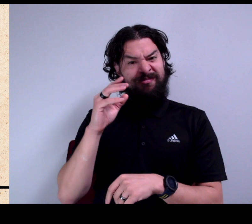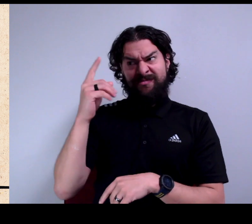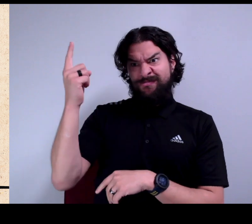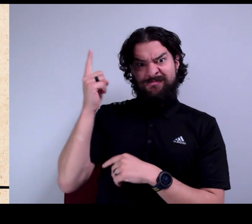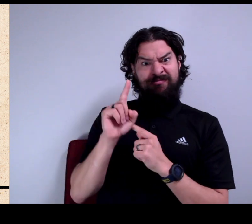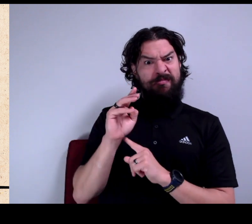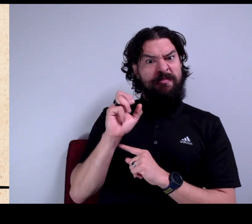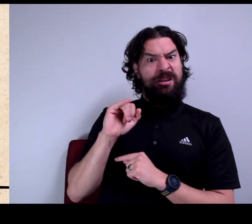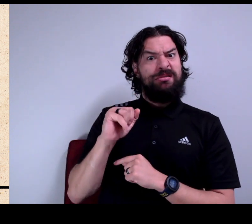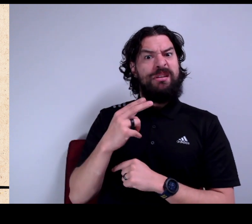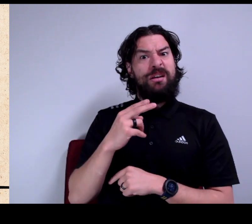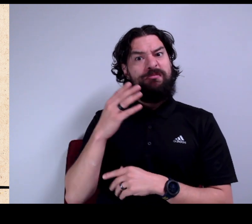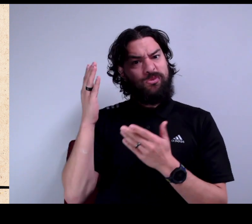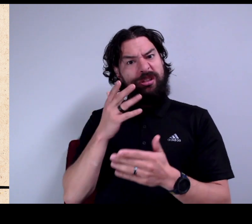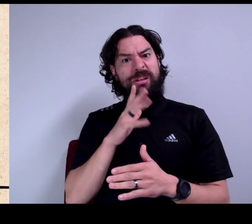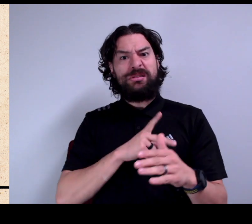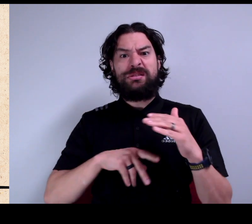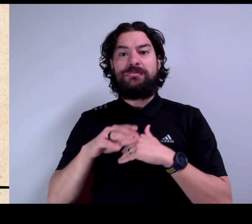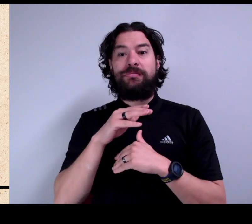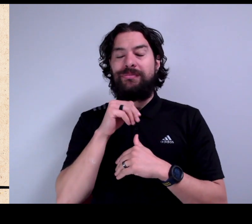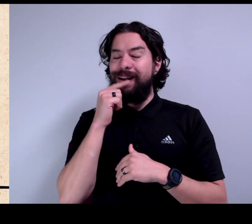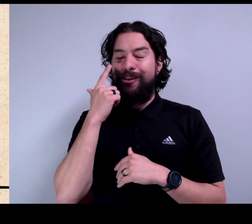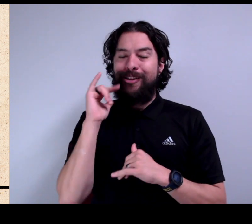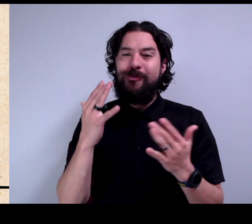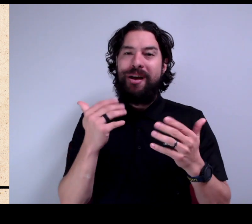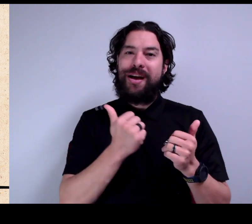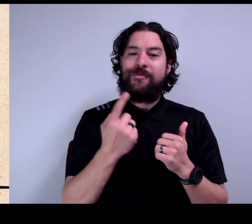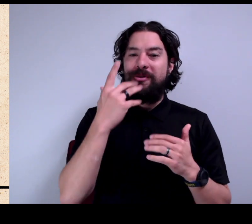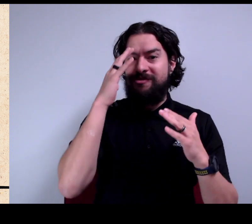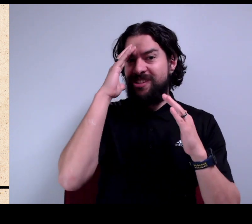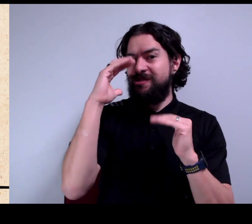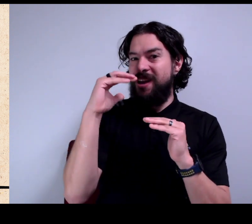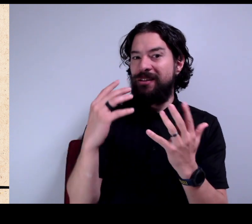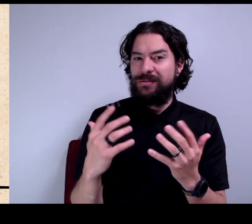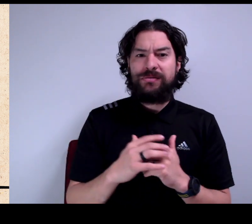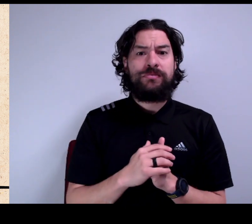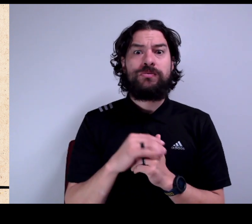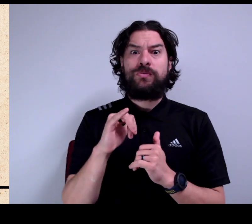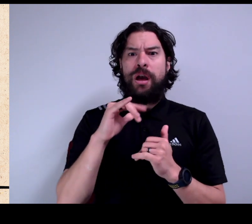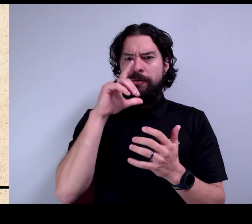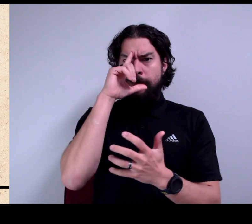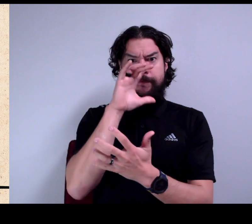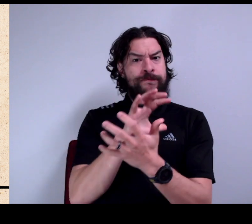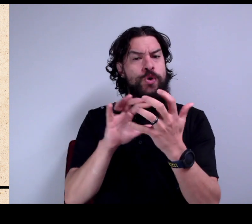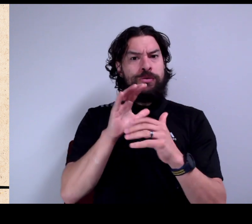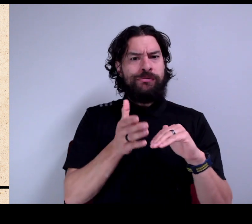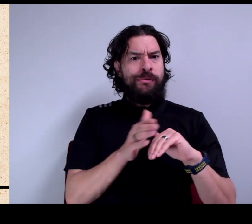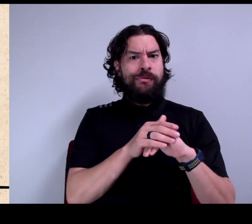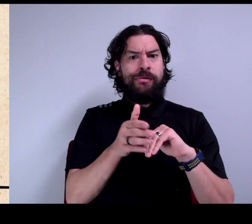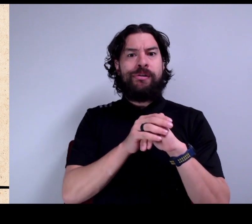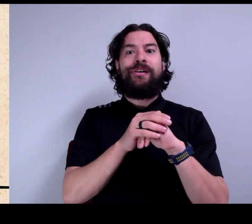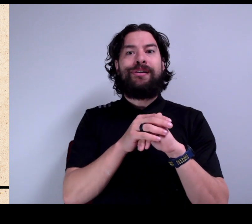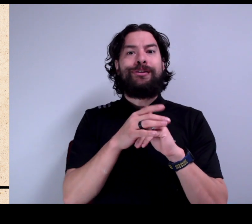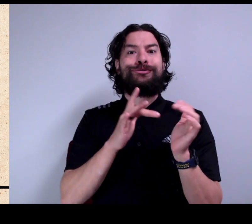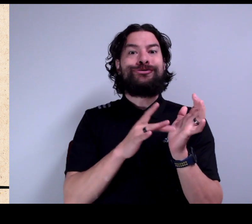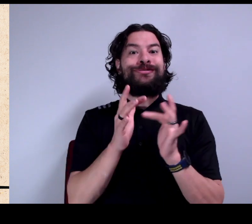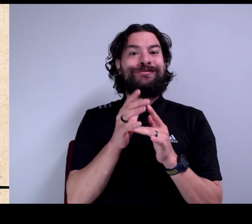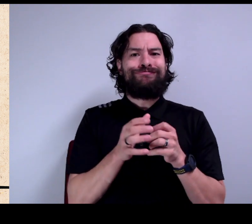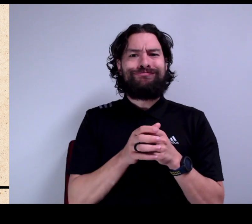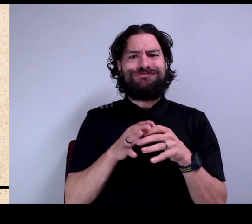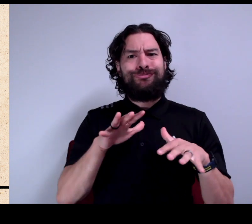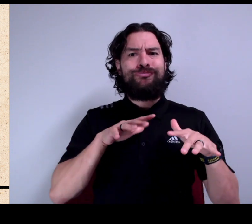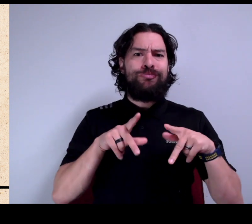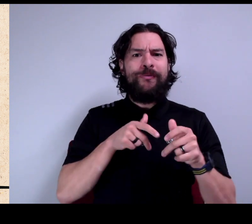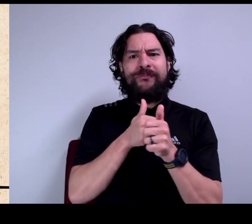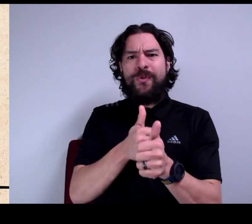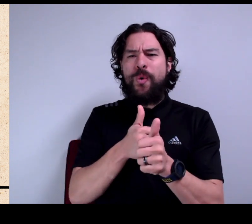really is the Messiah, bringing God's kingdom, but it doesn't look like what anybody expected. And this growing confusion about Jesus among